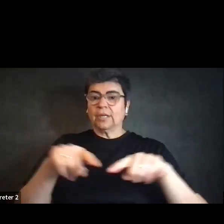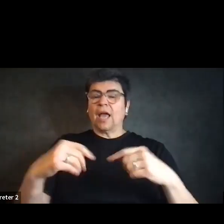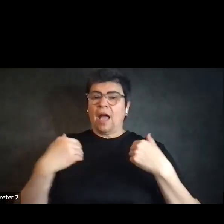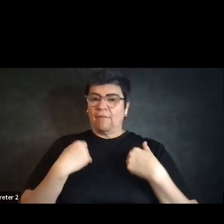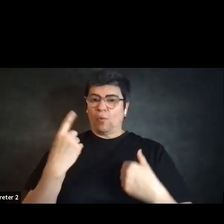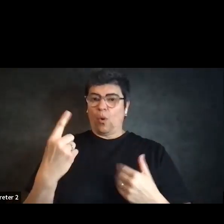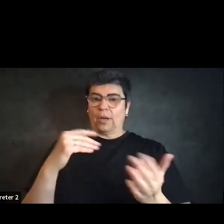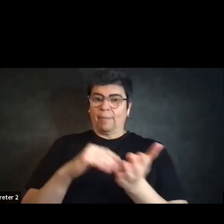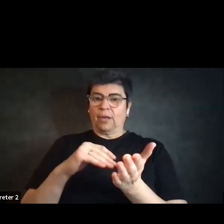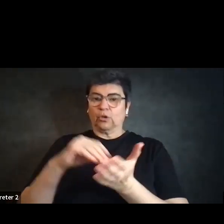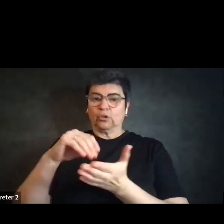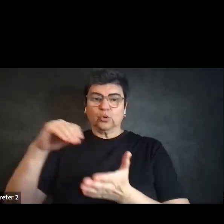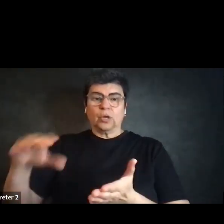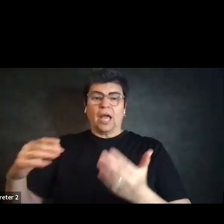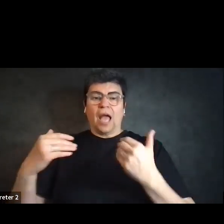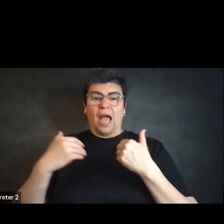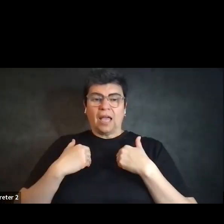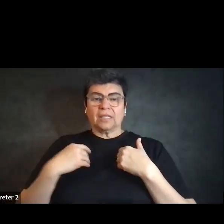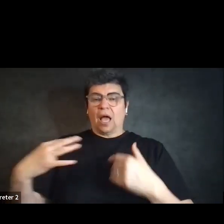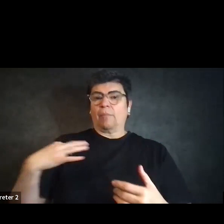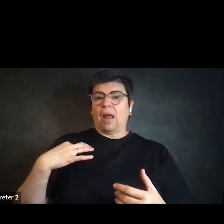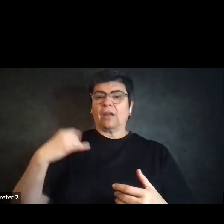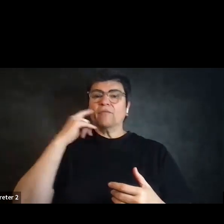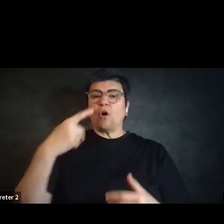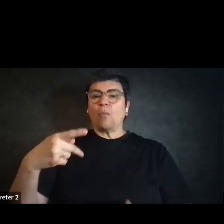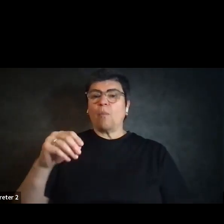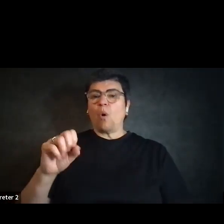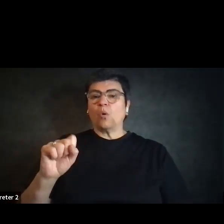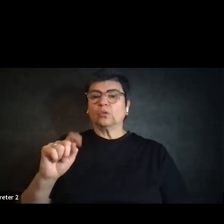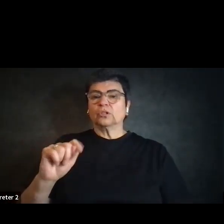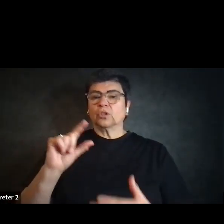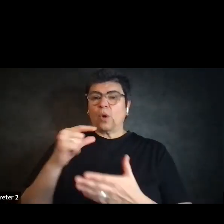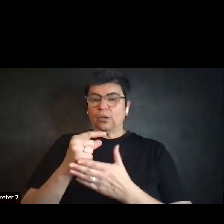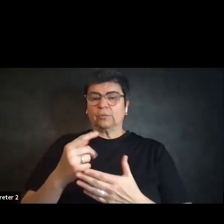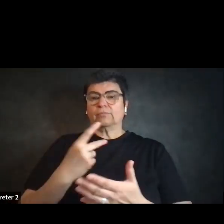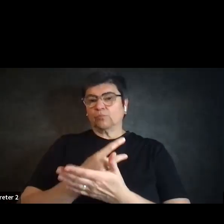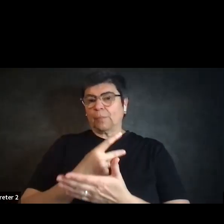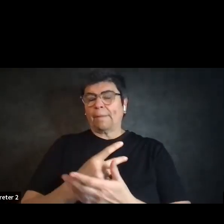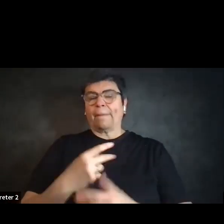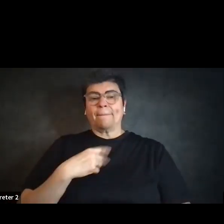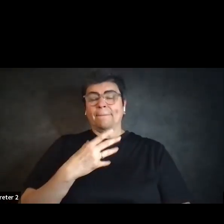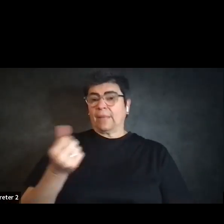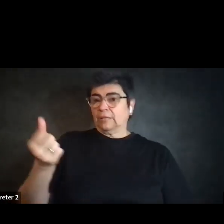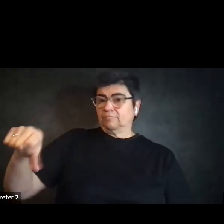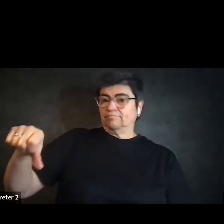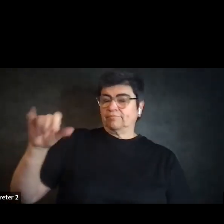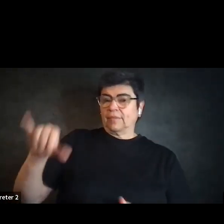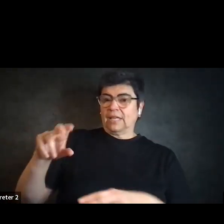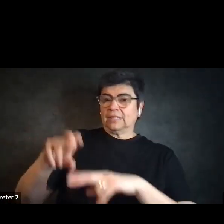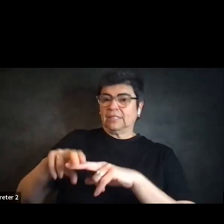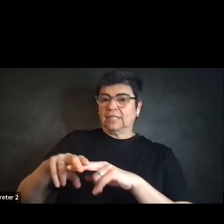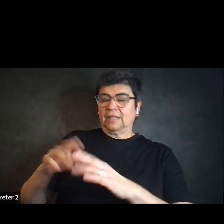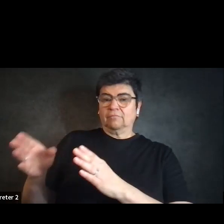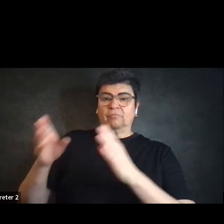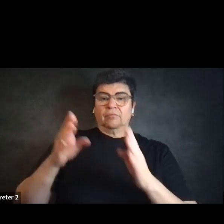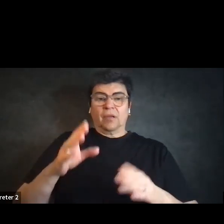student who has applied for a post-graduation, and he has been denied the seat as a postgraduate